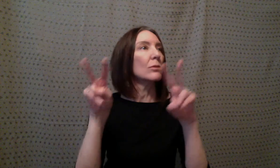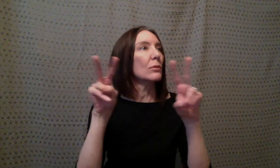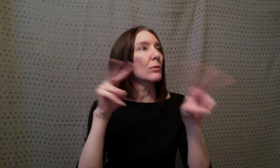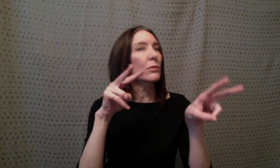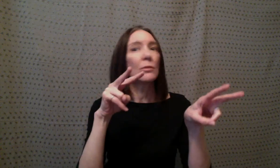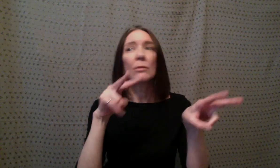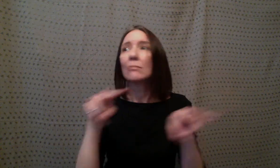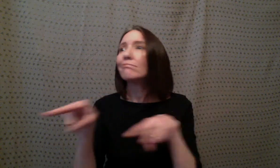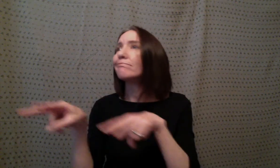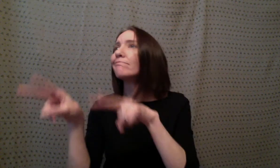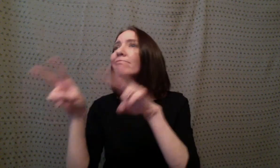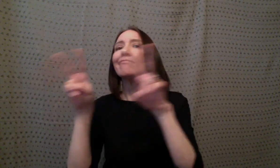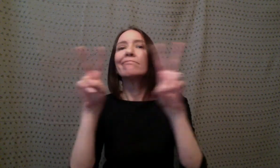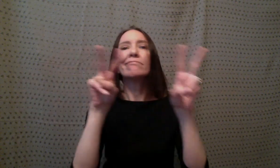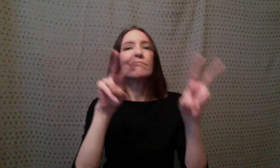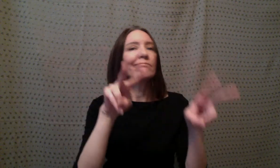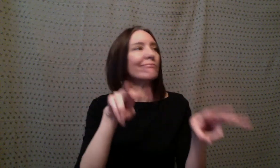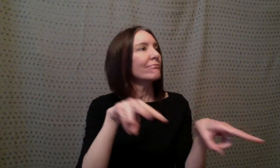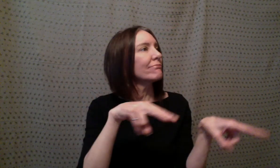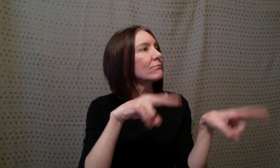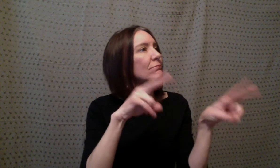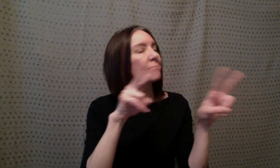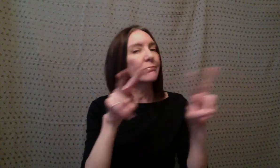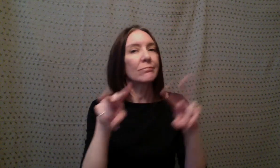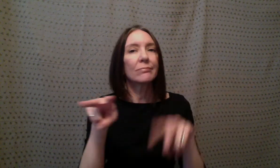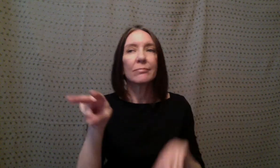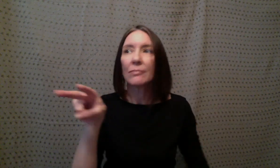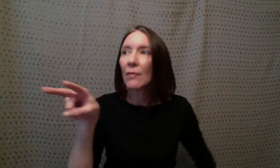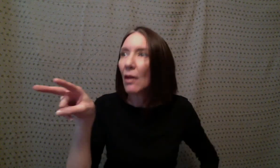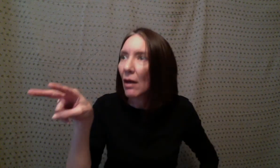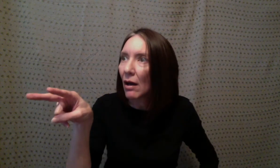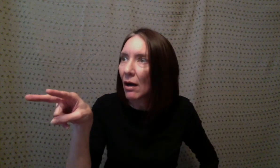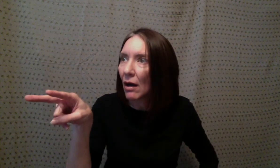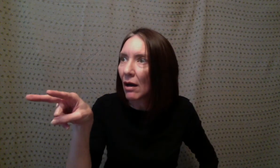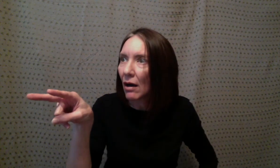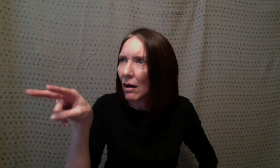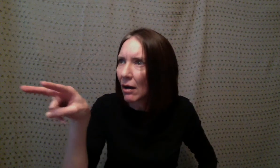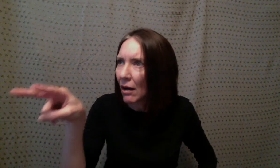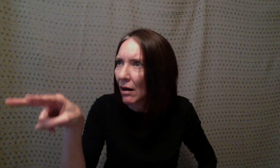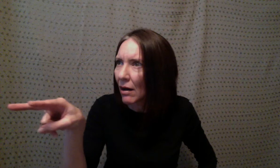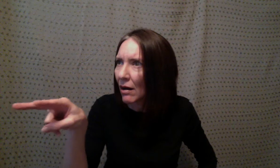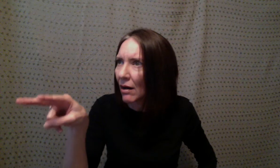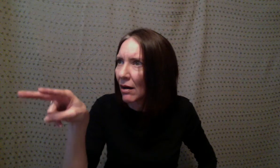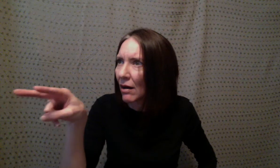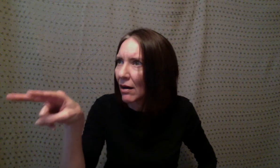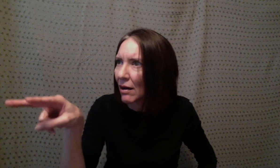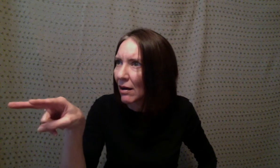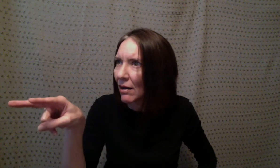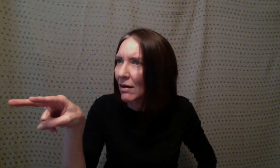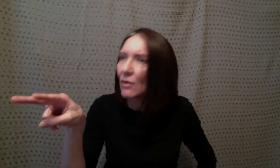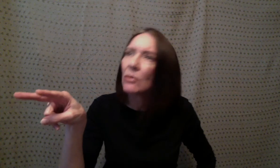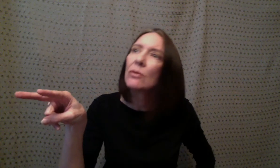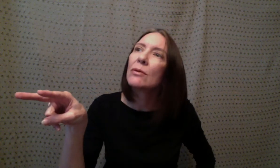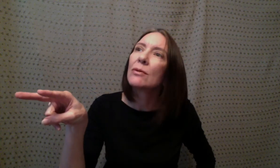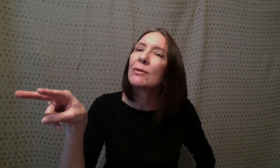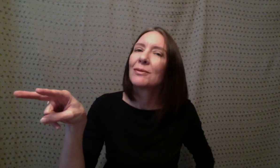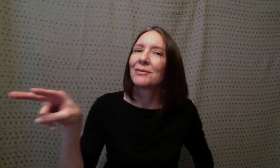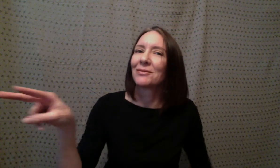mimic the motion and directionality of the eyes. Palm orientation indicates whether the signer is looking,